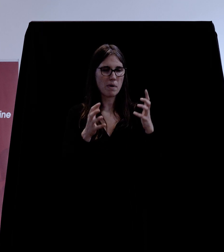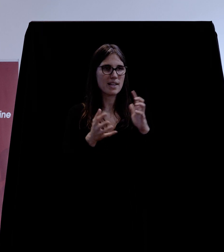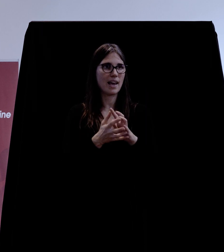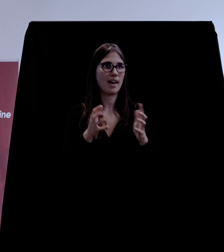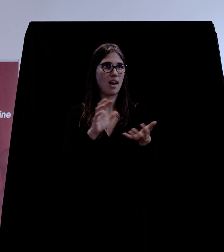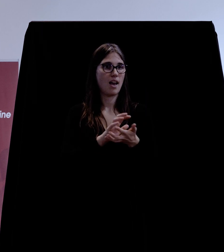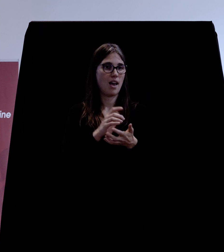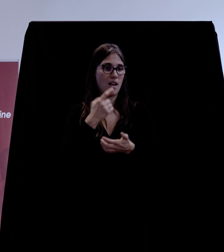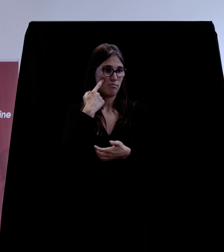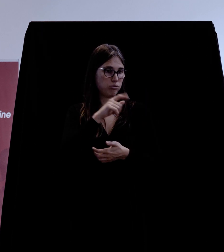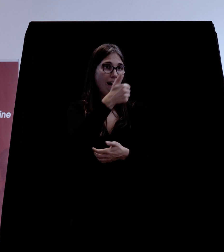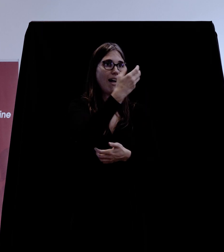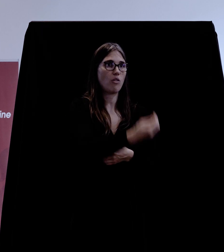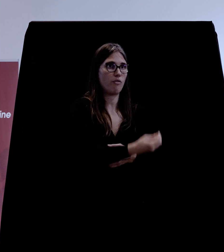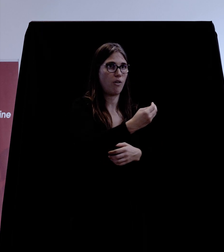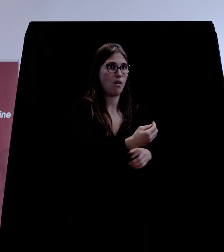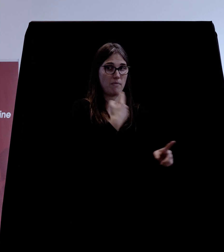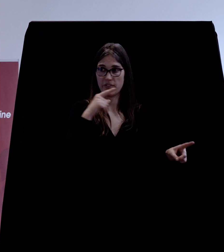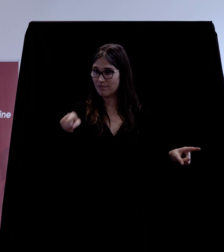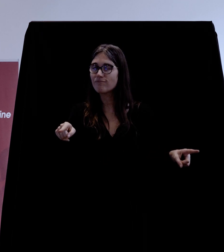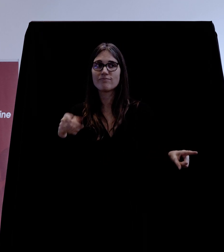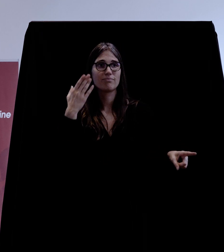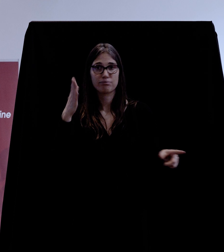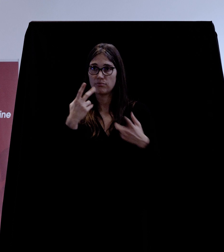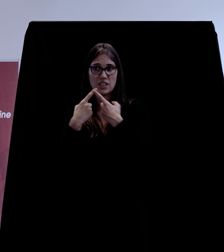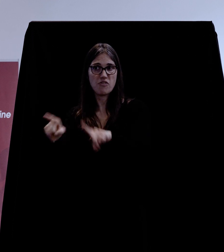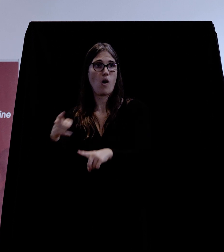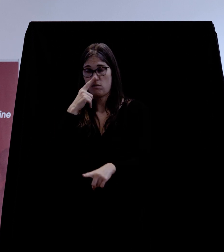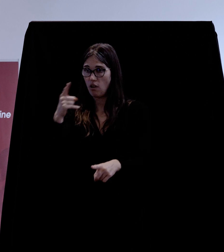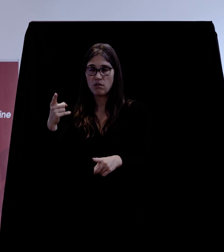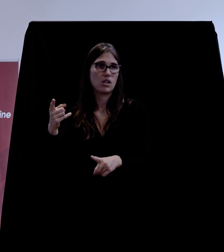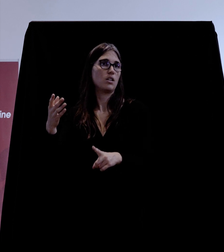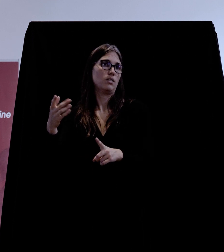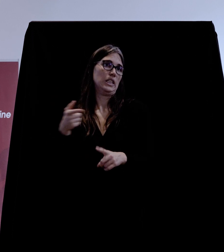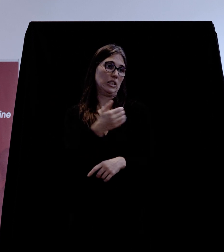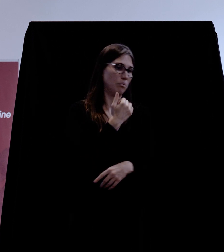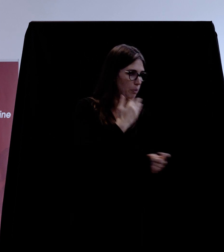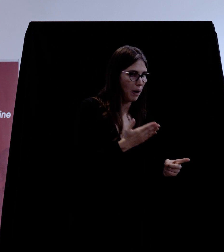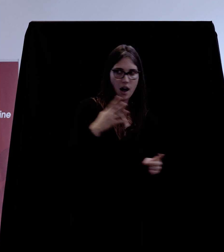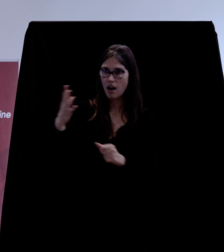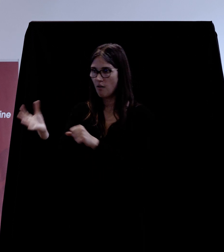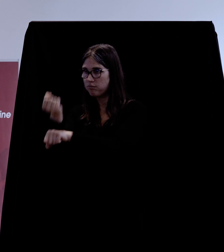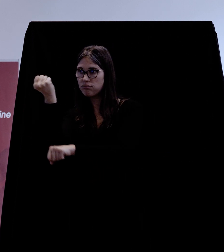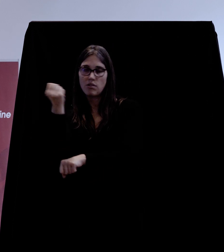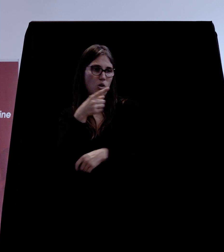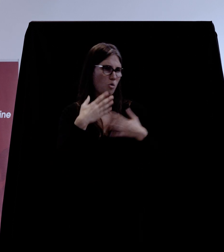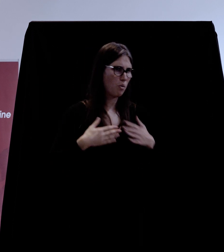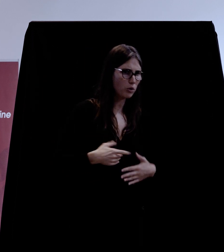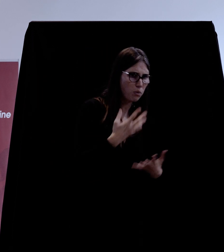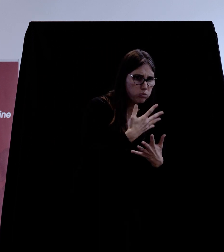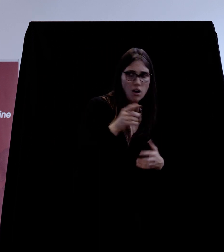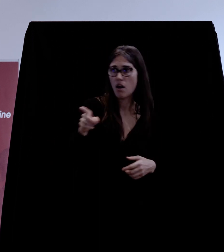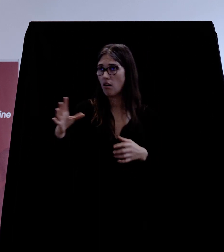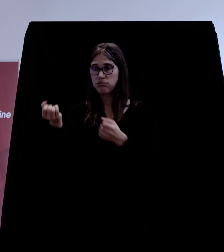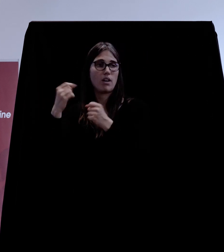can still modify the behavior. So, you know, given the environment in which you're in school or at home or in